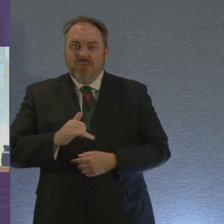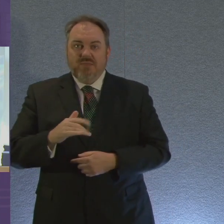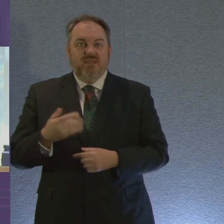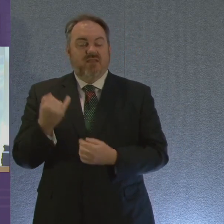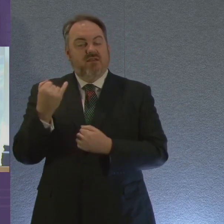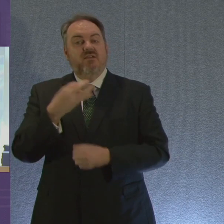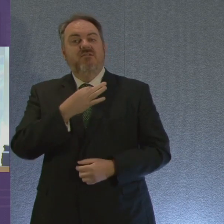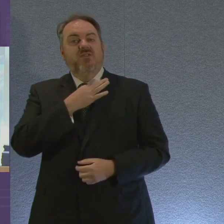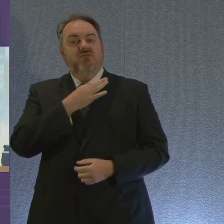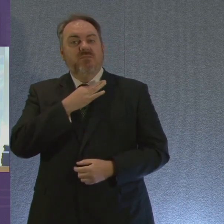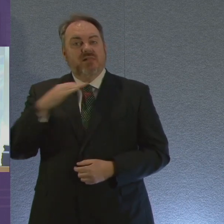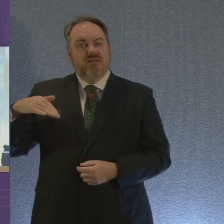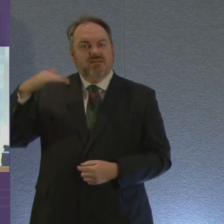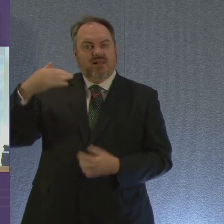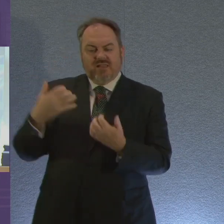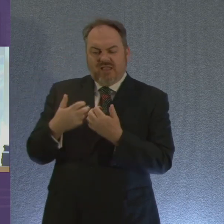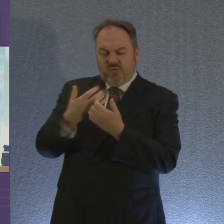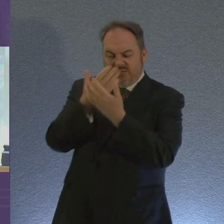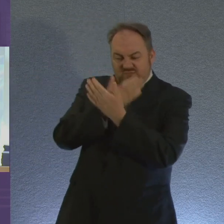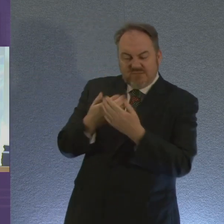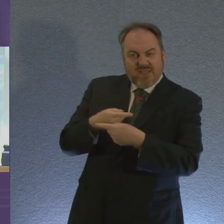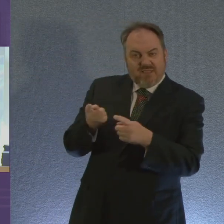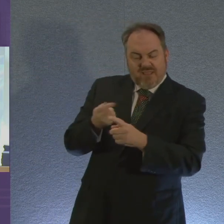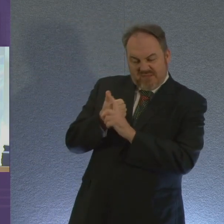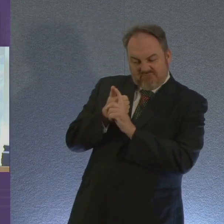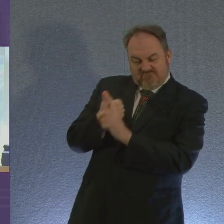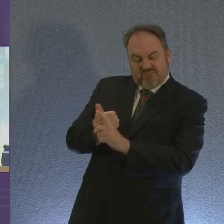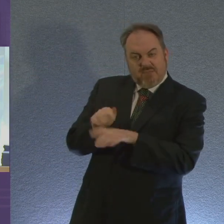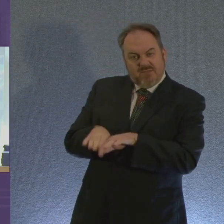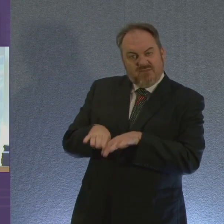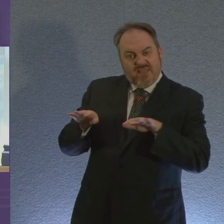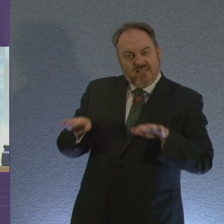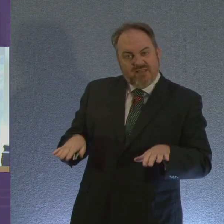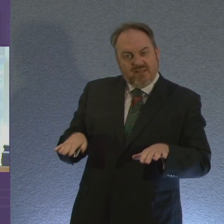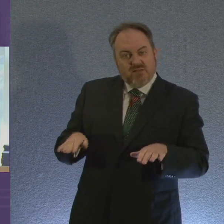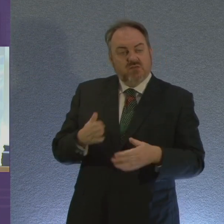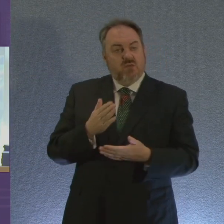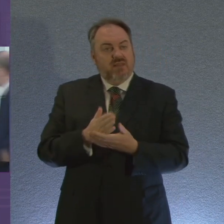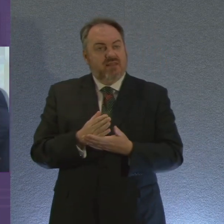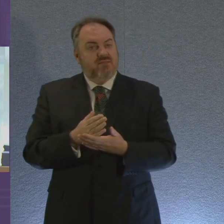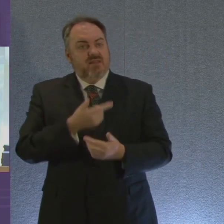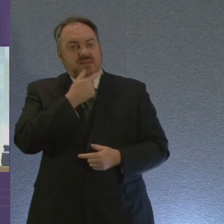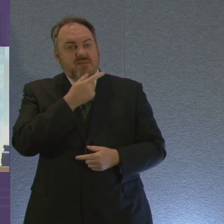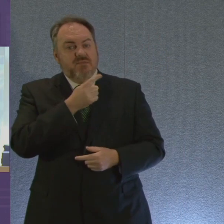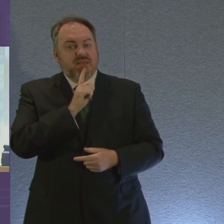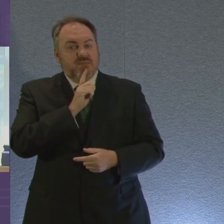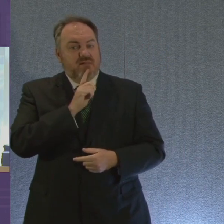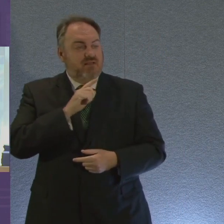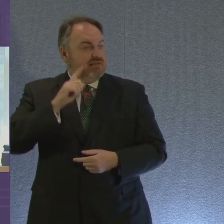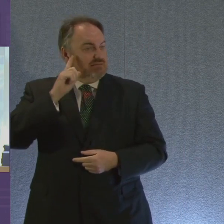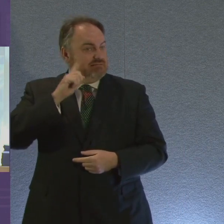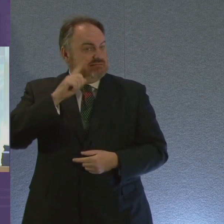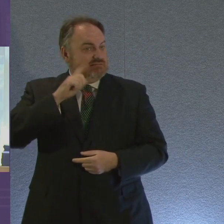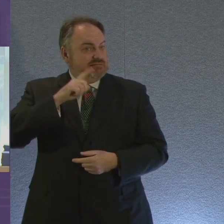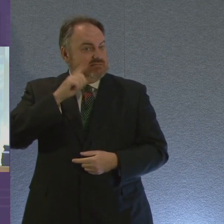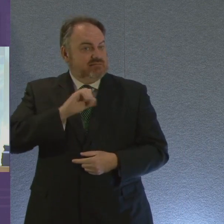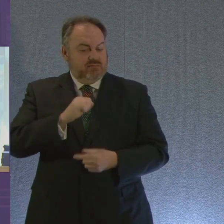will also want to know that the prompt action being taken against individuals who appear to be acting out with the strict